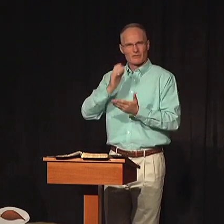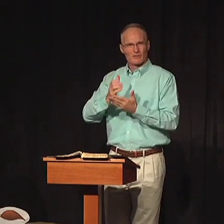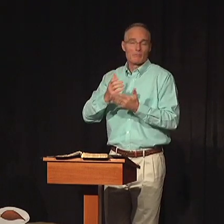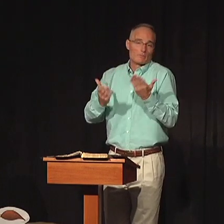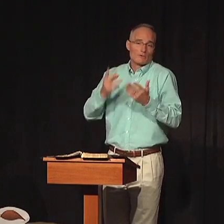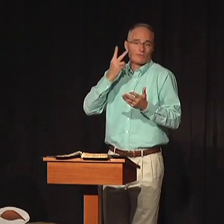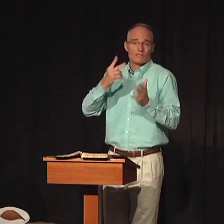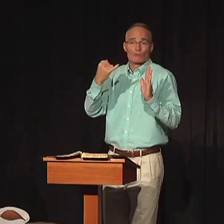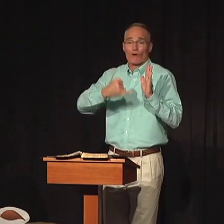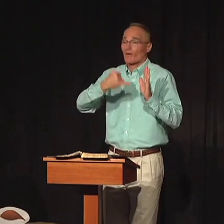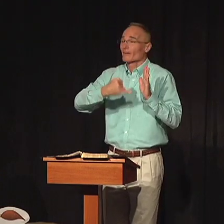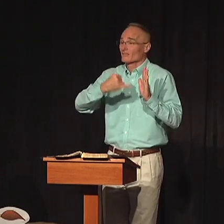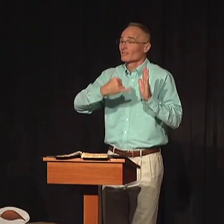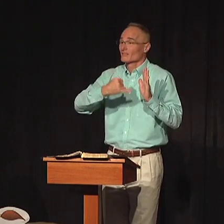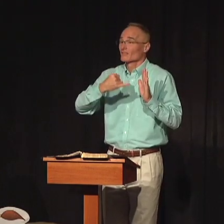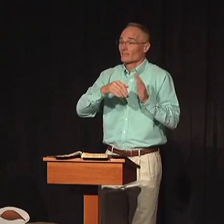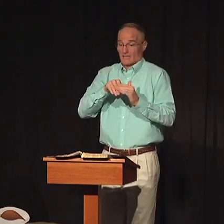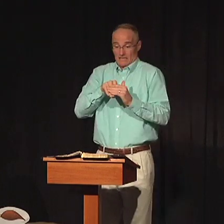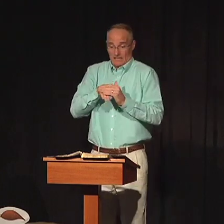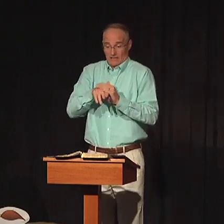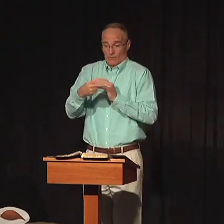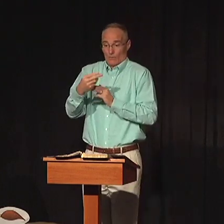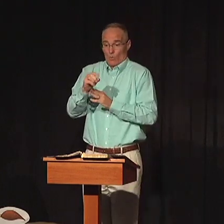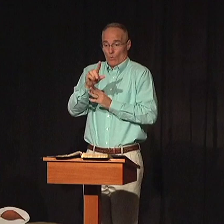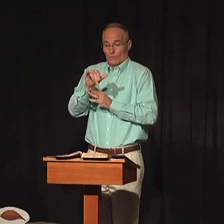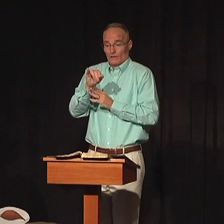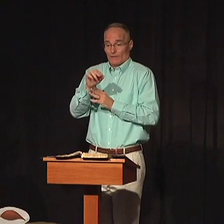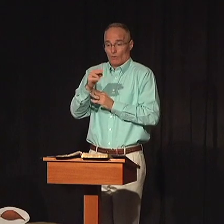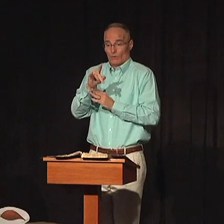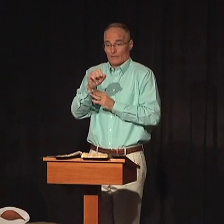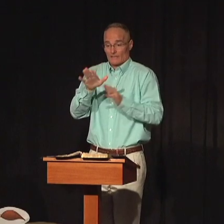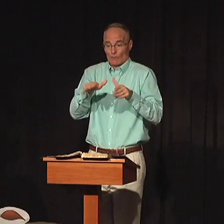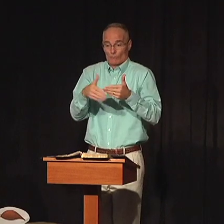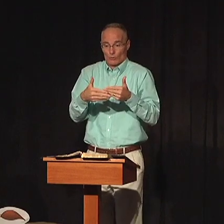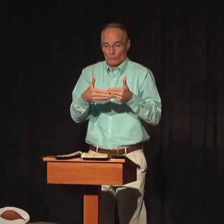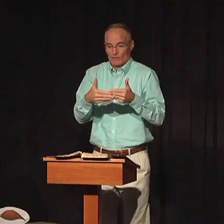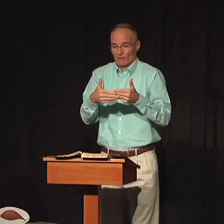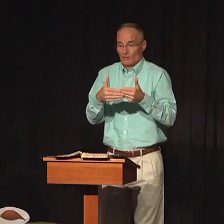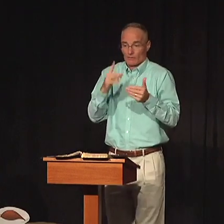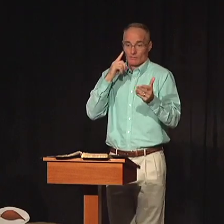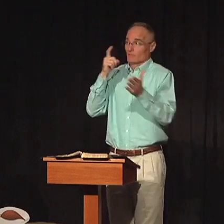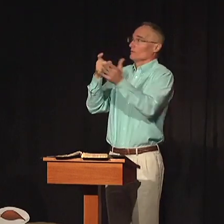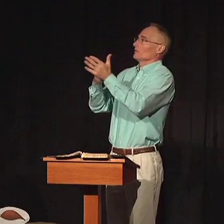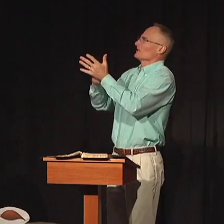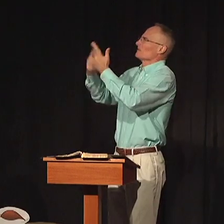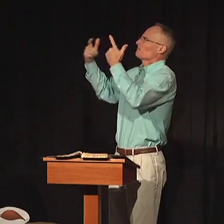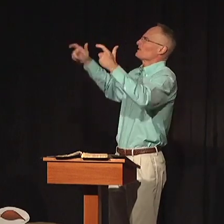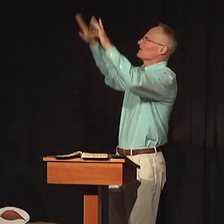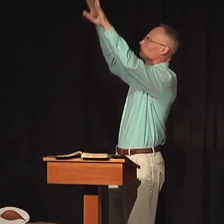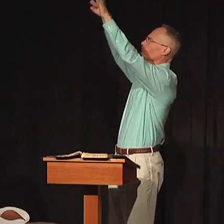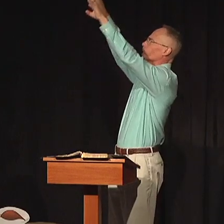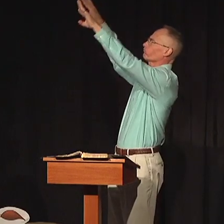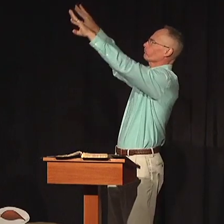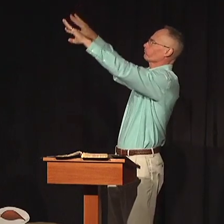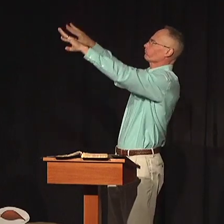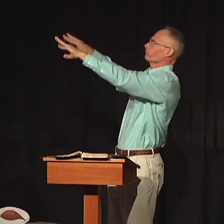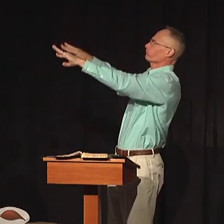And I'm sure you've seen pictures, maybe you've seen drawings, enter into the Holy of Holies, that room. And you notice like a